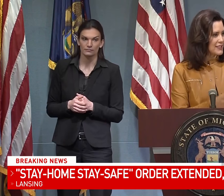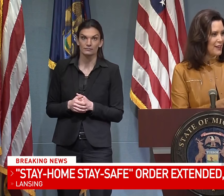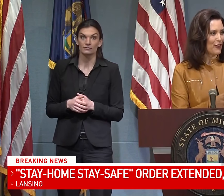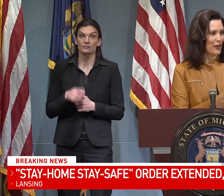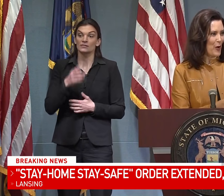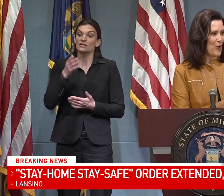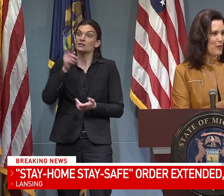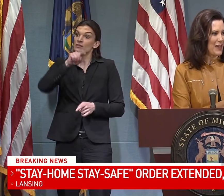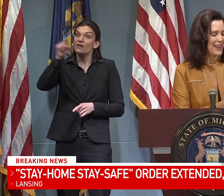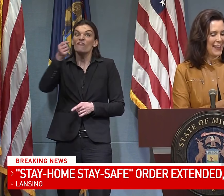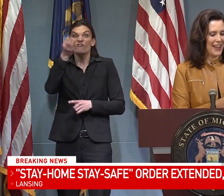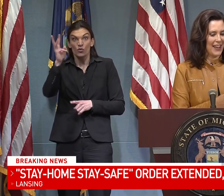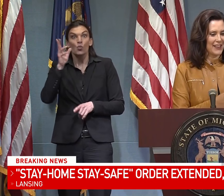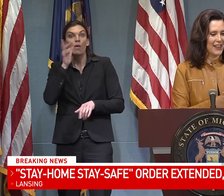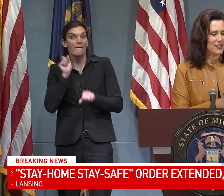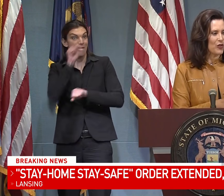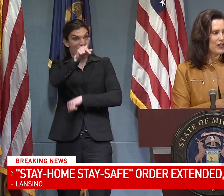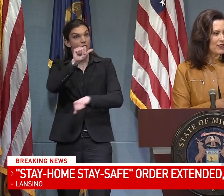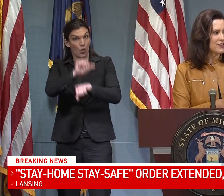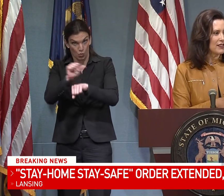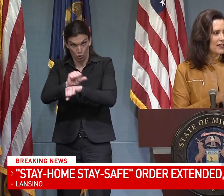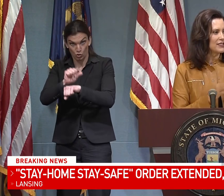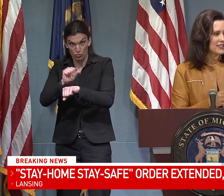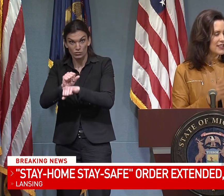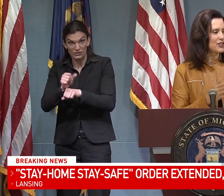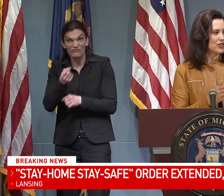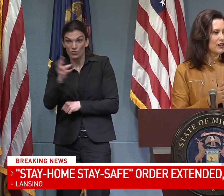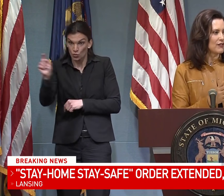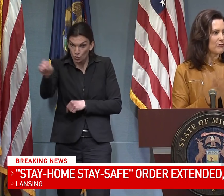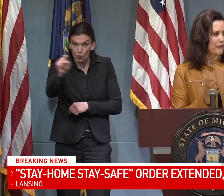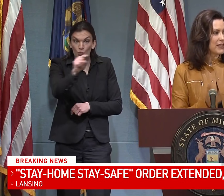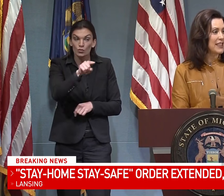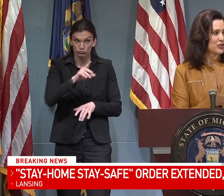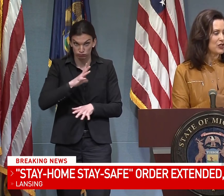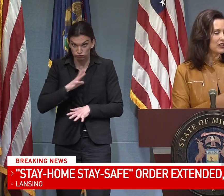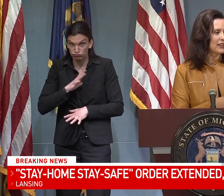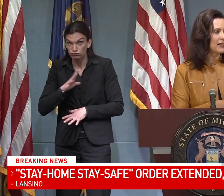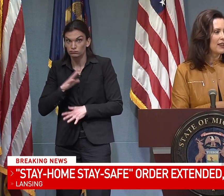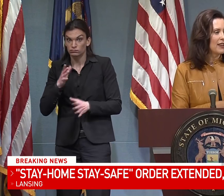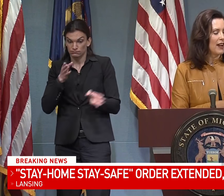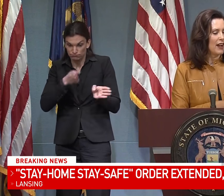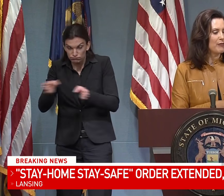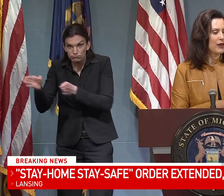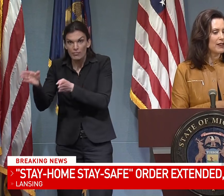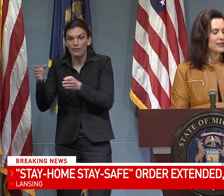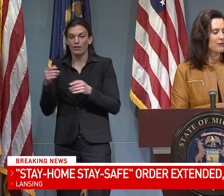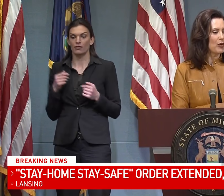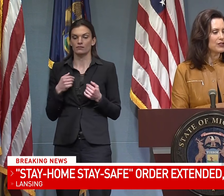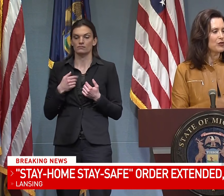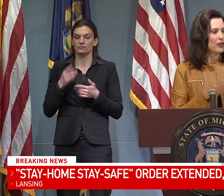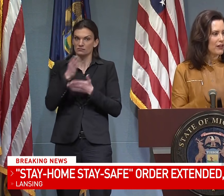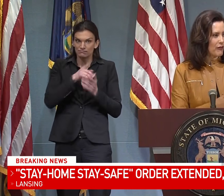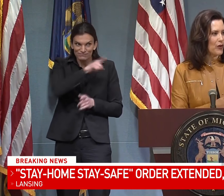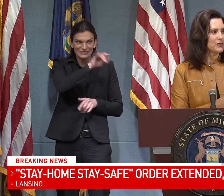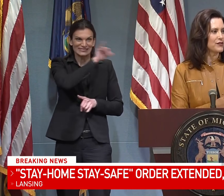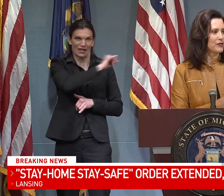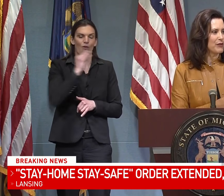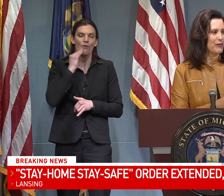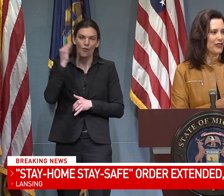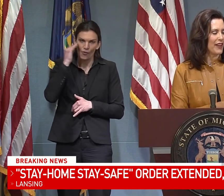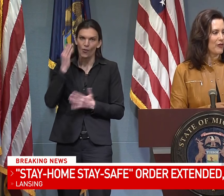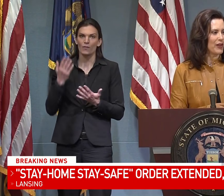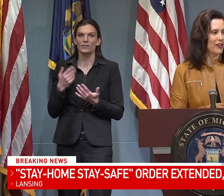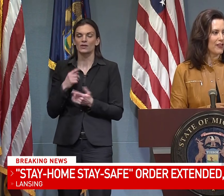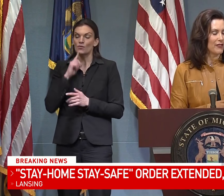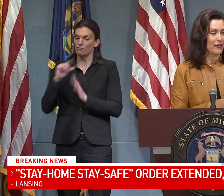still safer at home. And so there is a distinction intentionally, but it's important to reinforce for